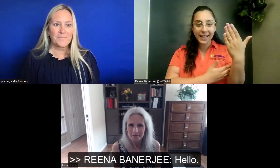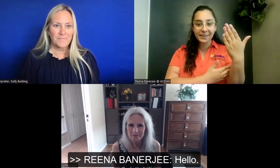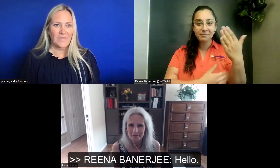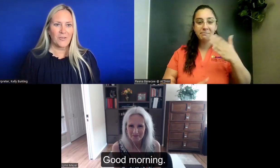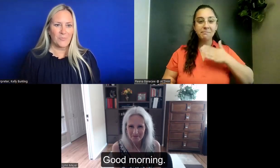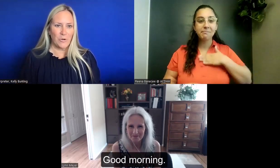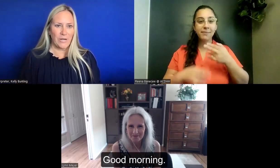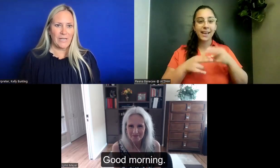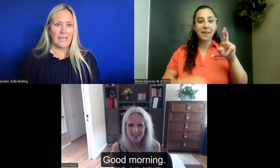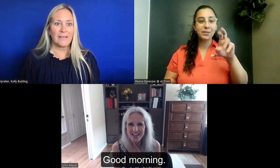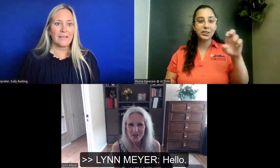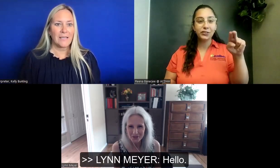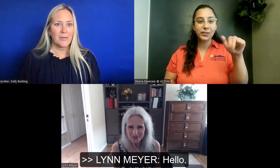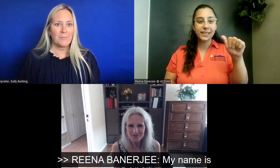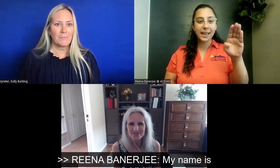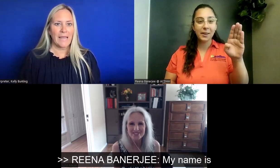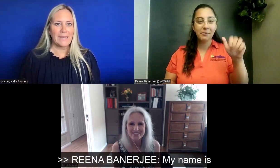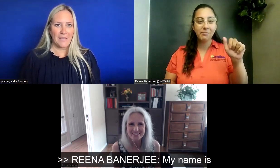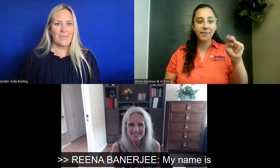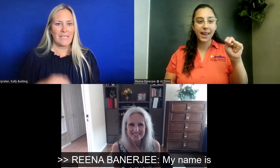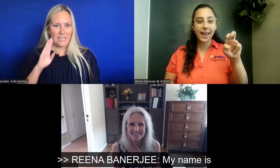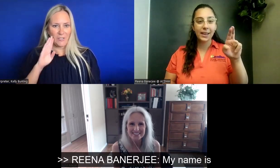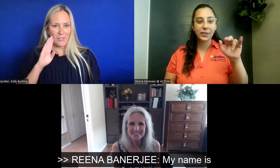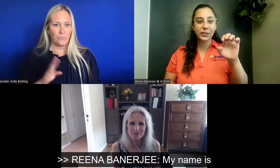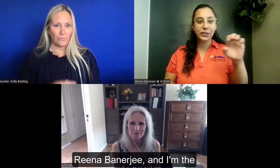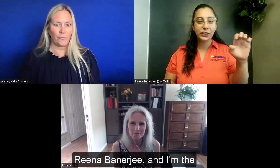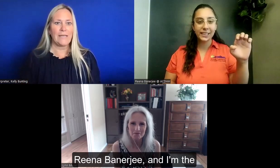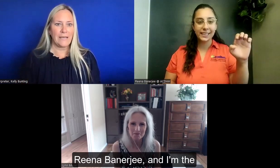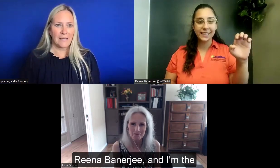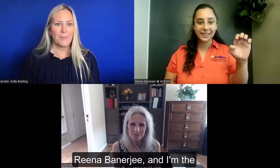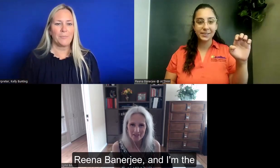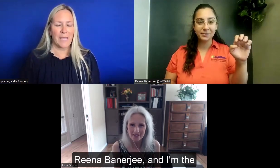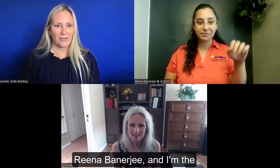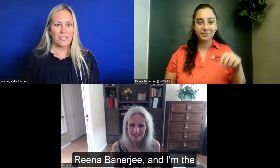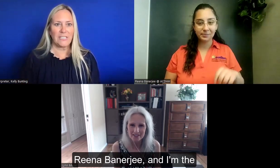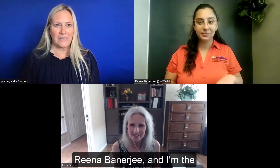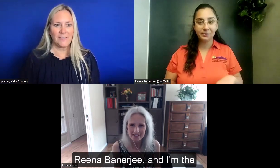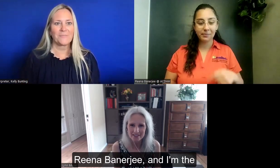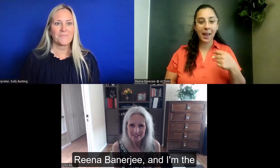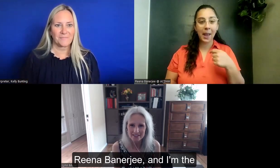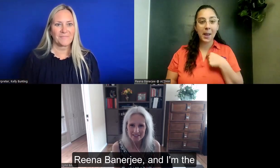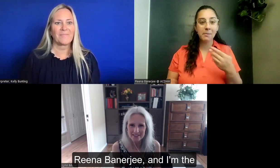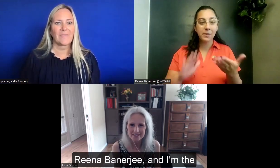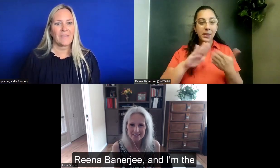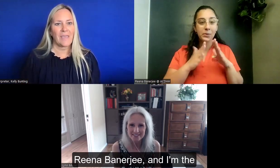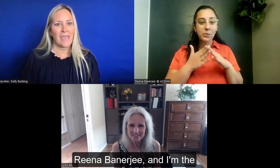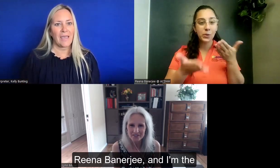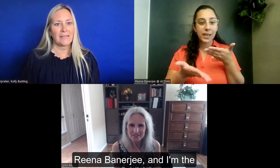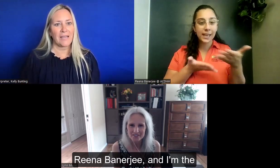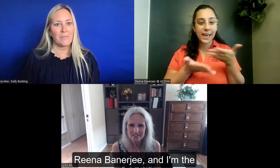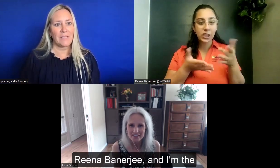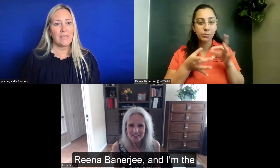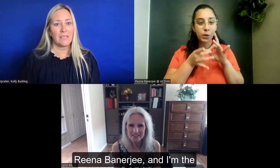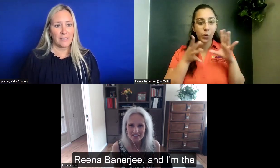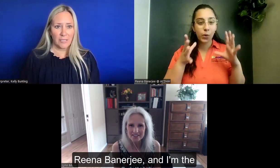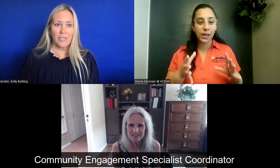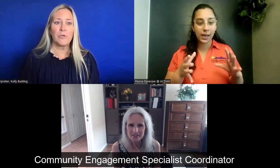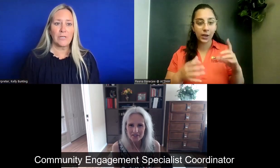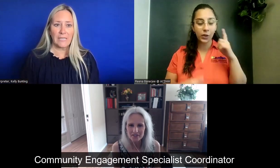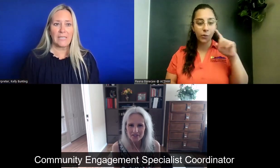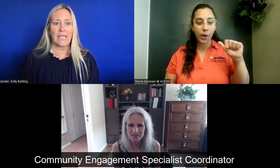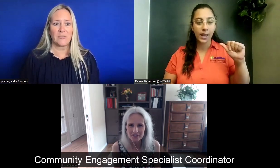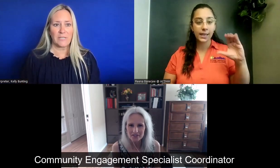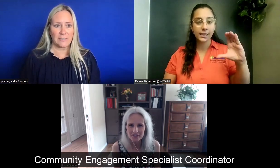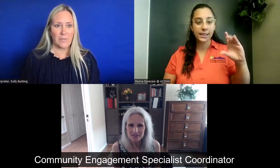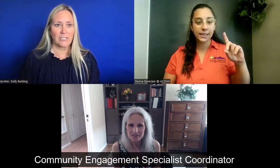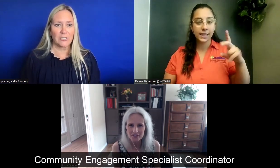Hello, good morning. Hello. My name is Reena Banerjee, and I am the